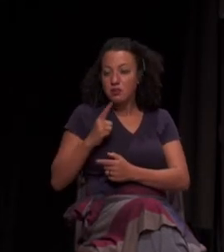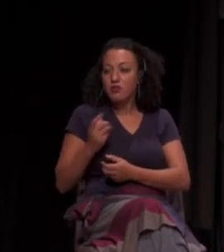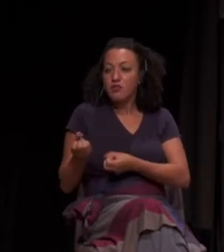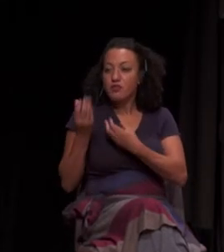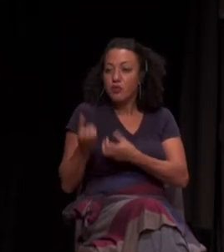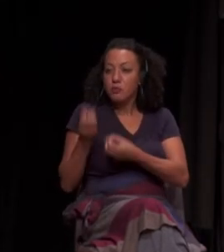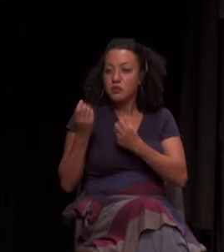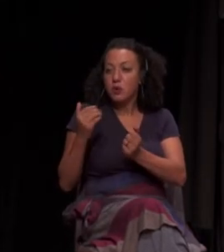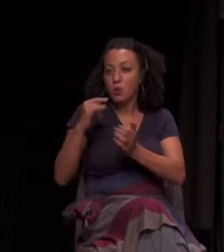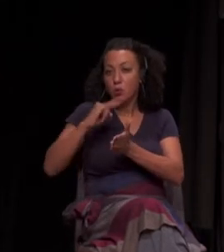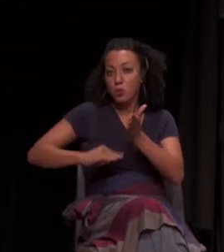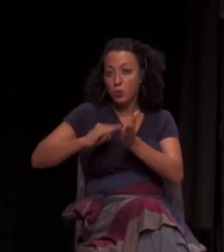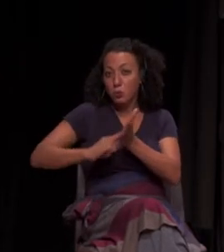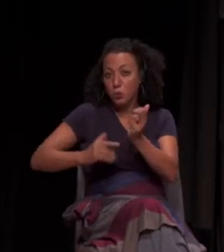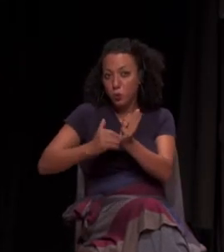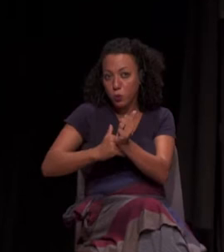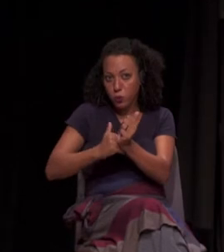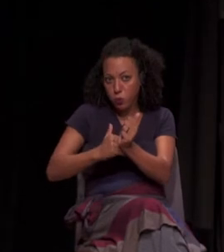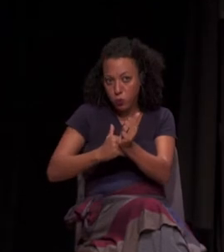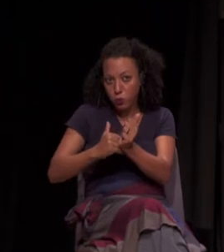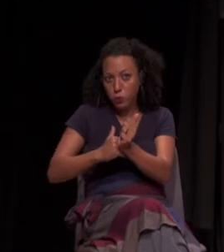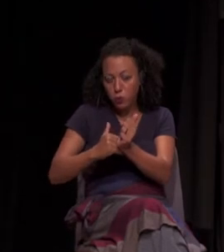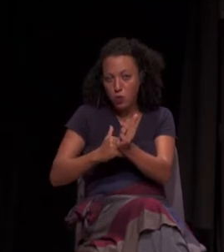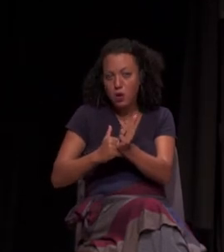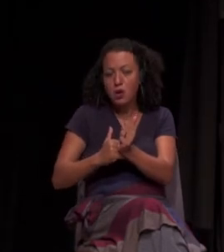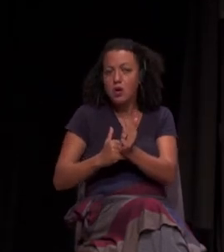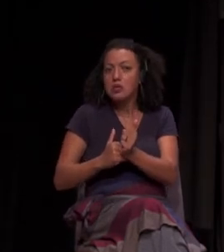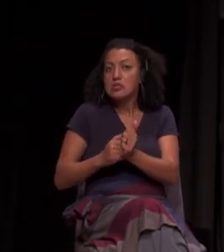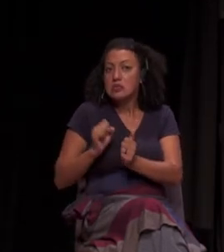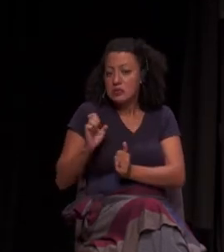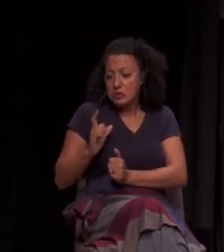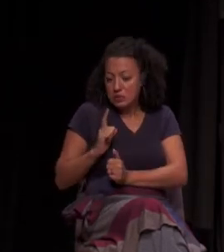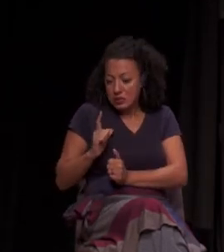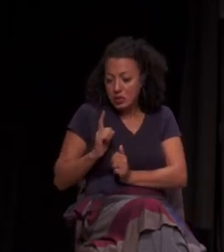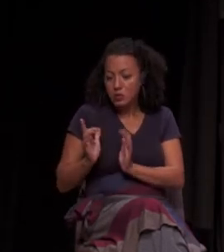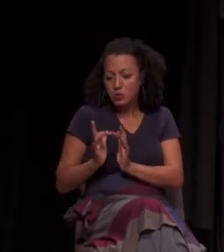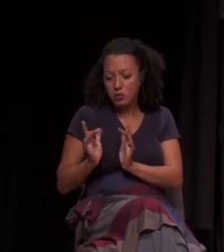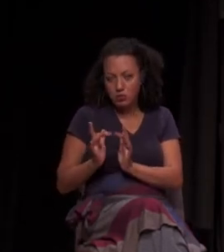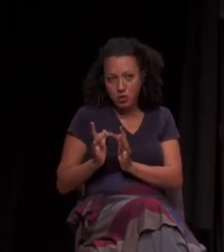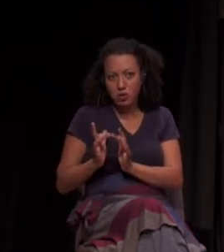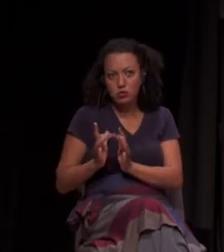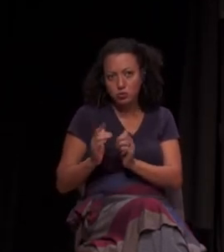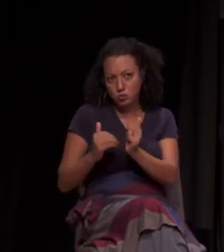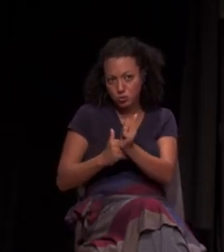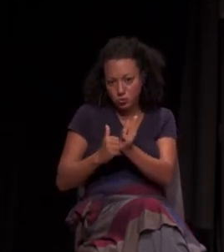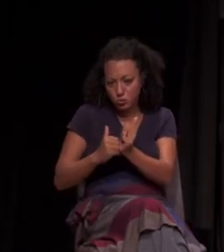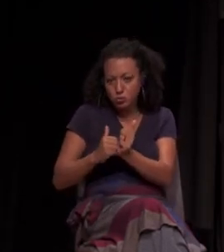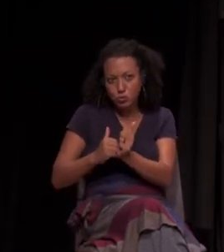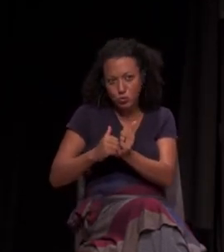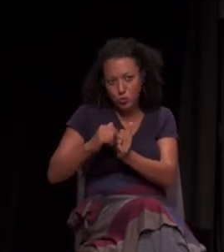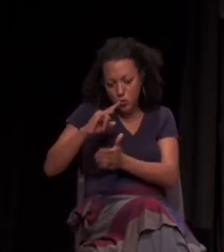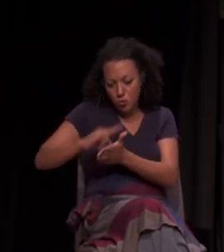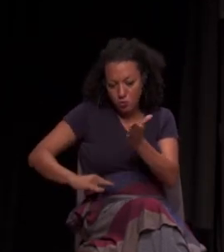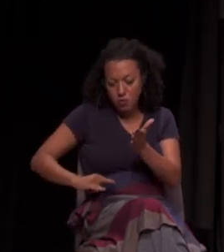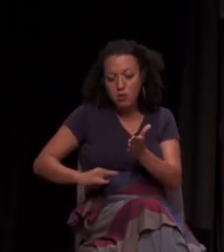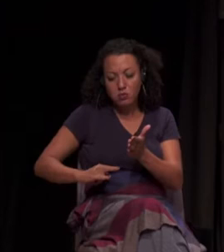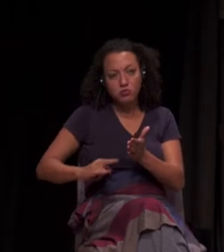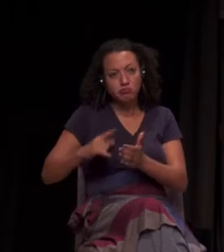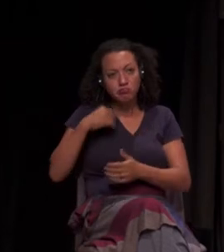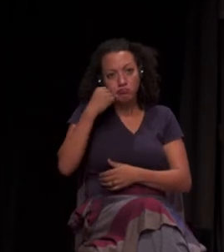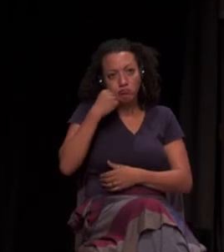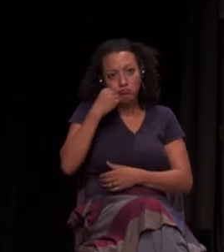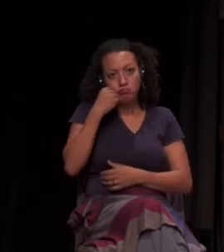to humanize the experience of that kind of abstracted body under governmental surveillance. And the act